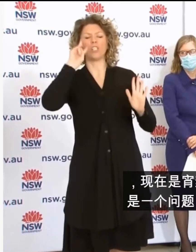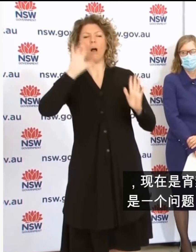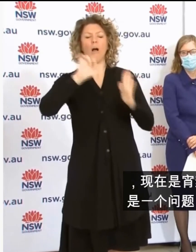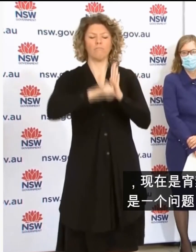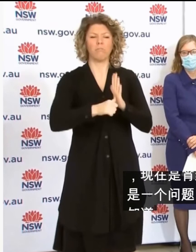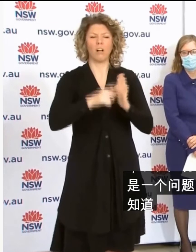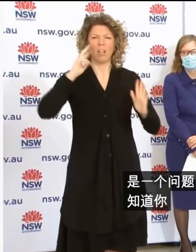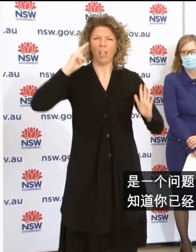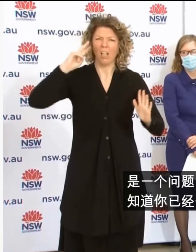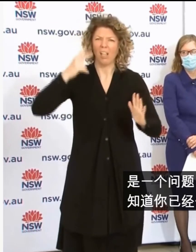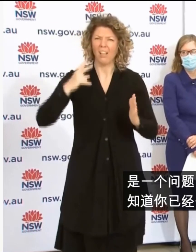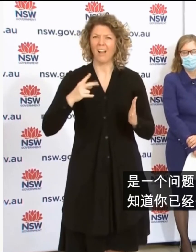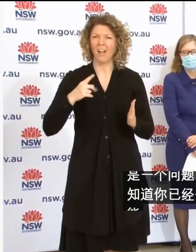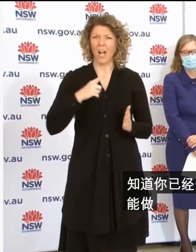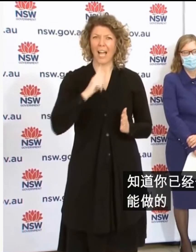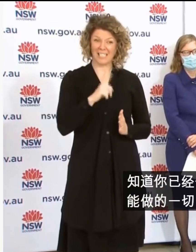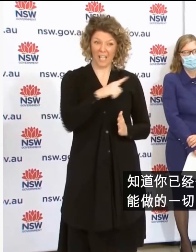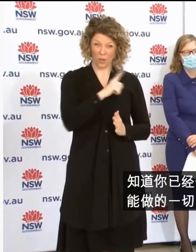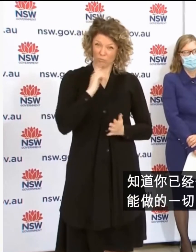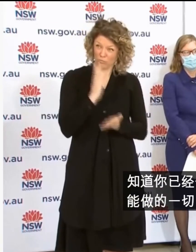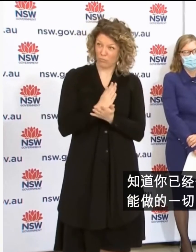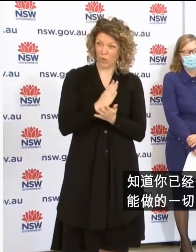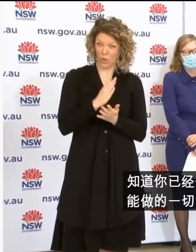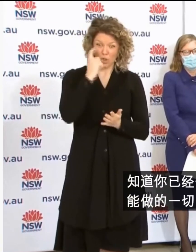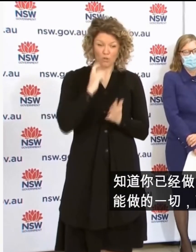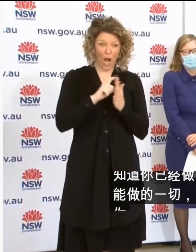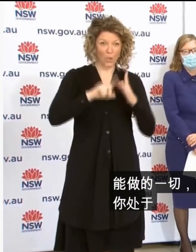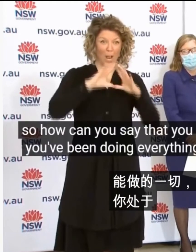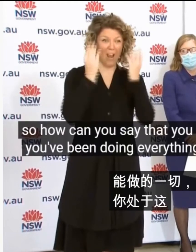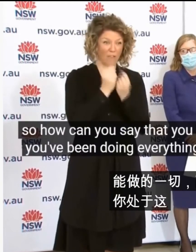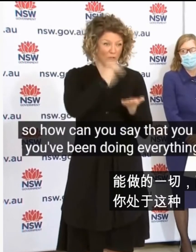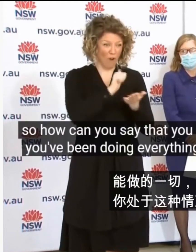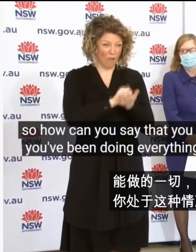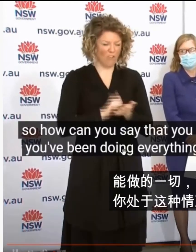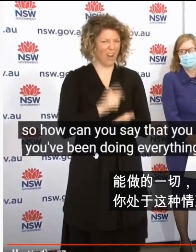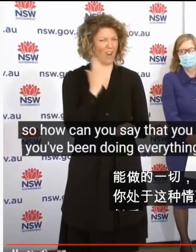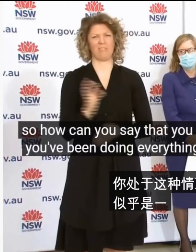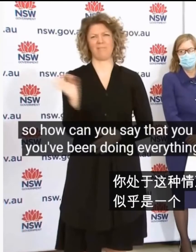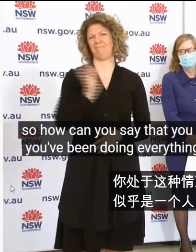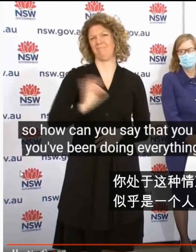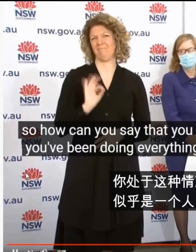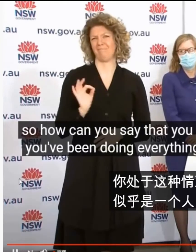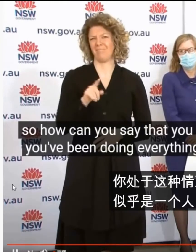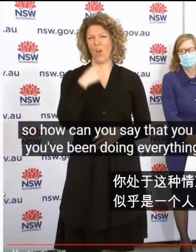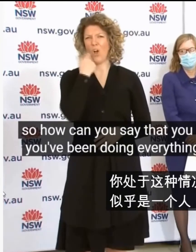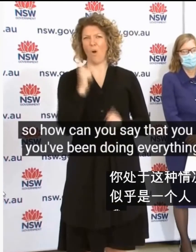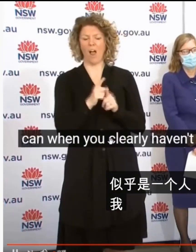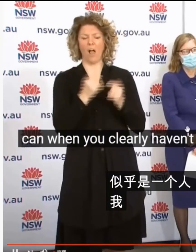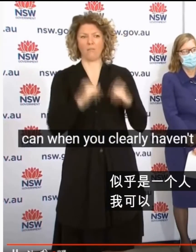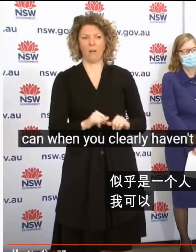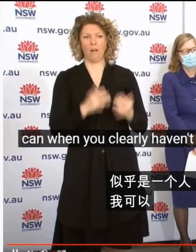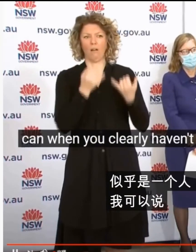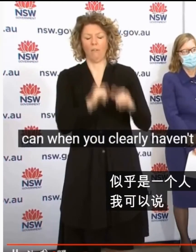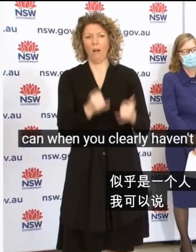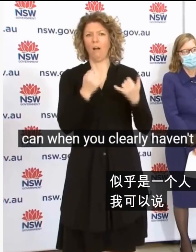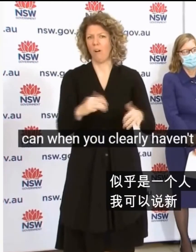how can you say that you've been doing everything you can when you clearly haven't, and now you're in this situation where you seem to be one step behind the virus at every step?